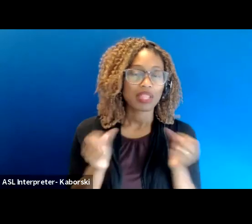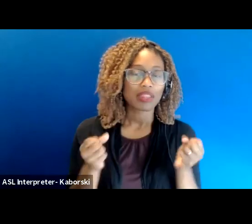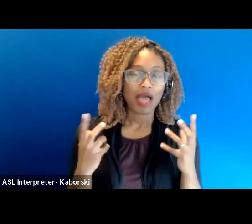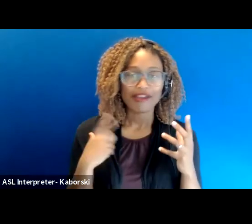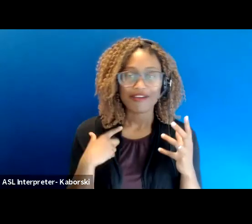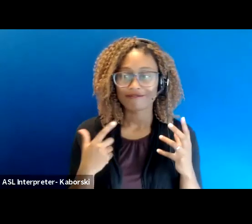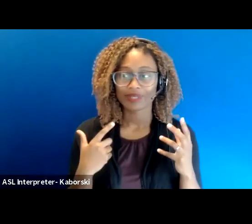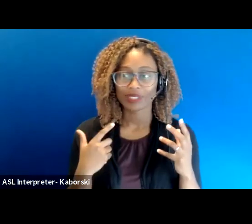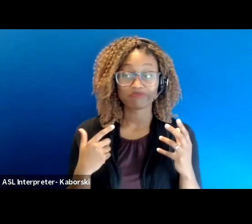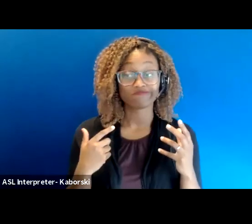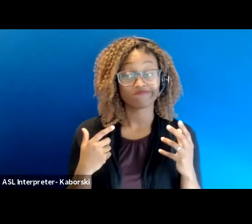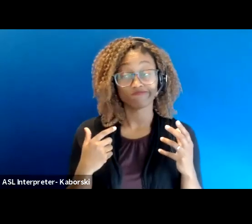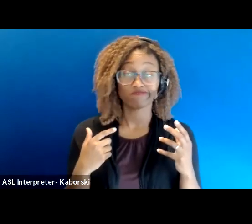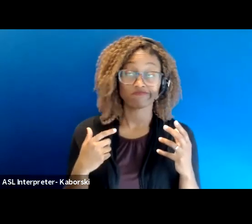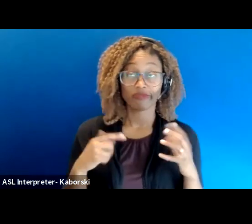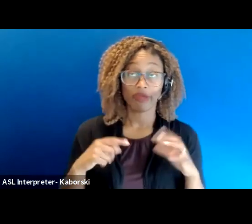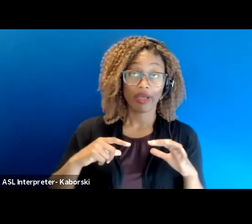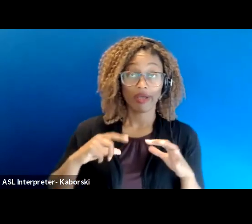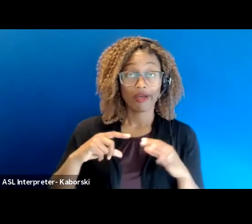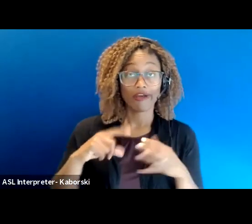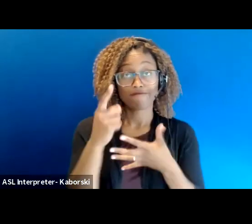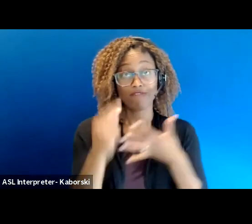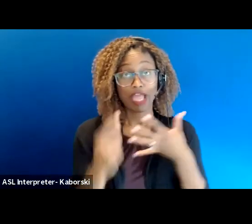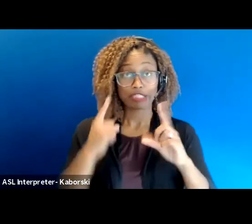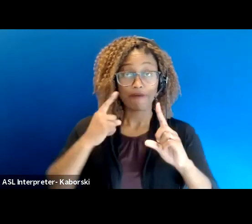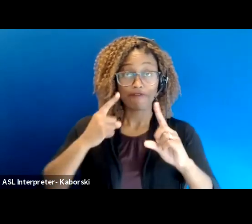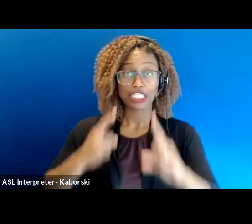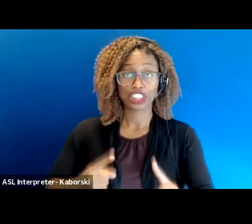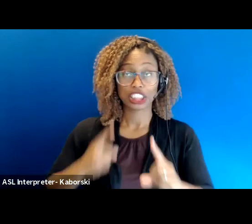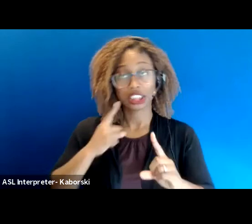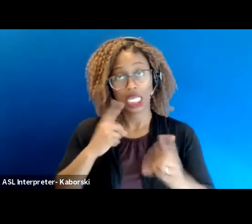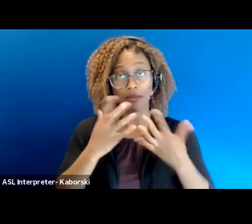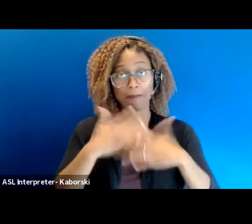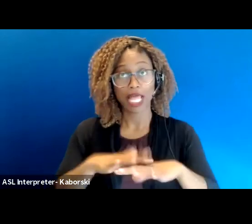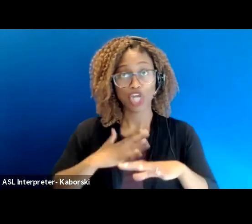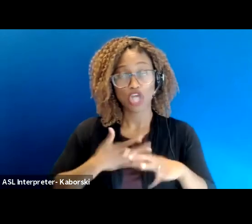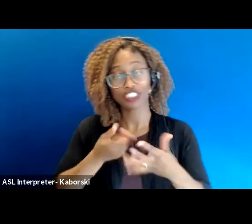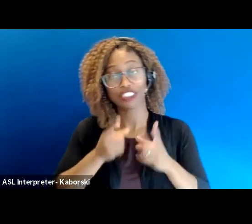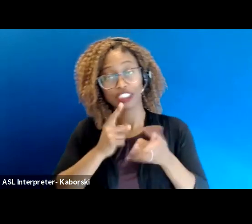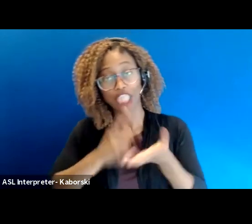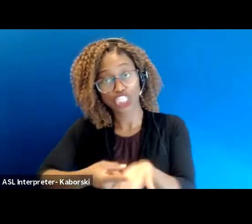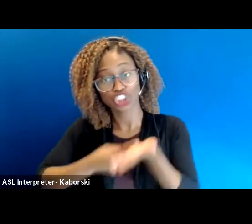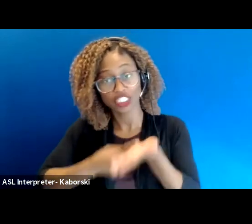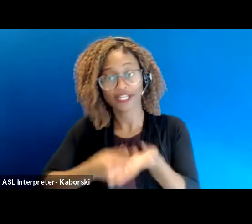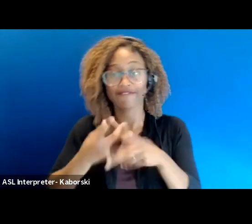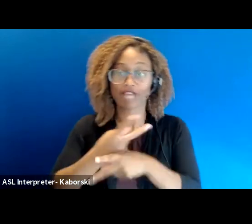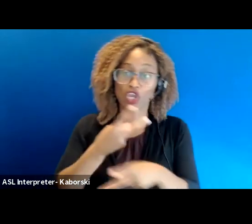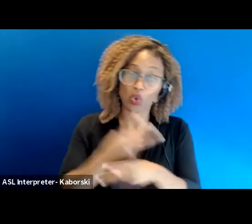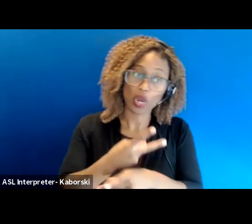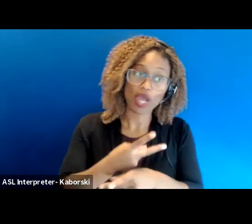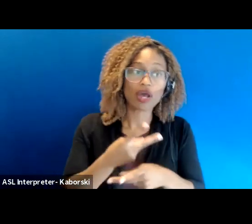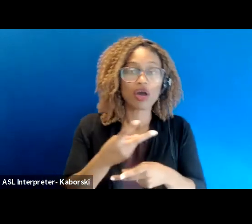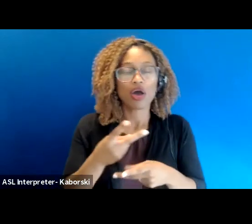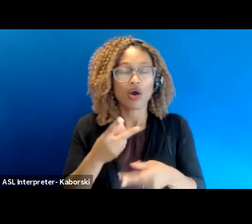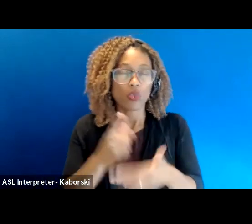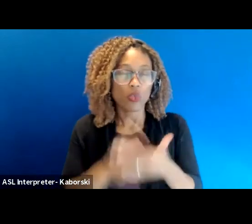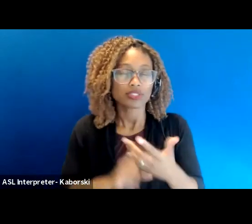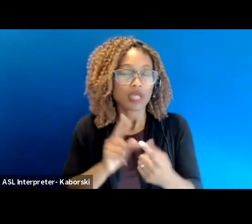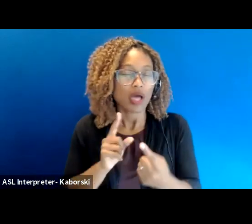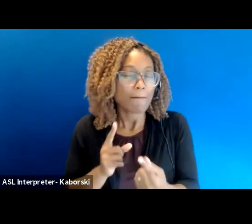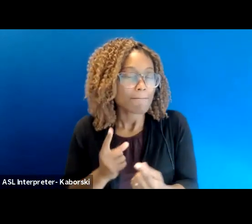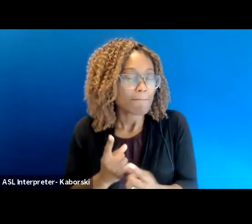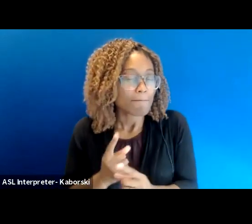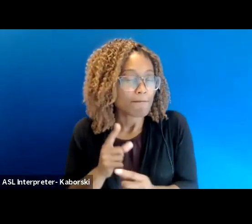phases and blends and discussions of what would be an avenue or approach, or the many avenues